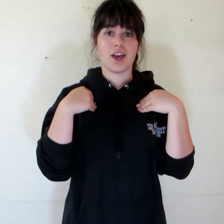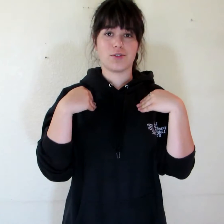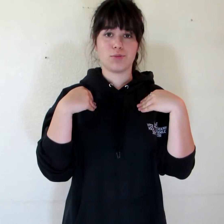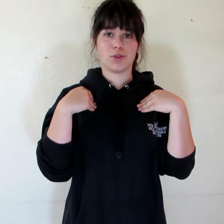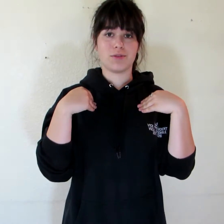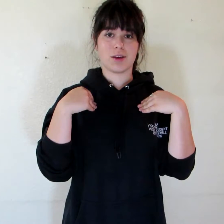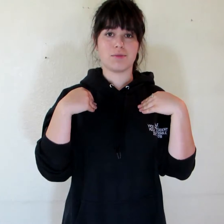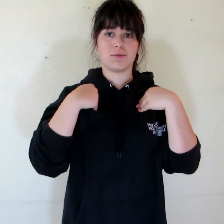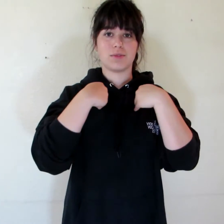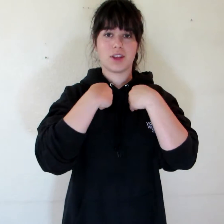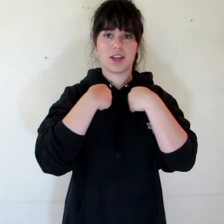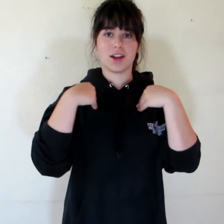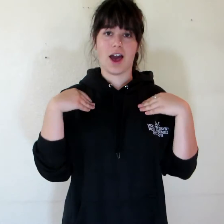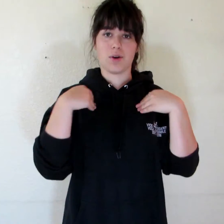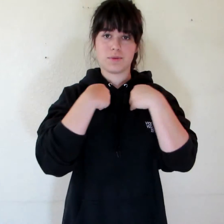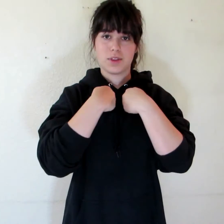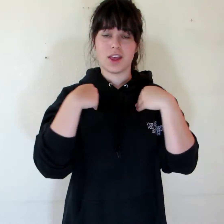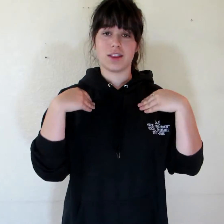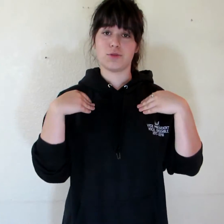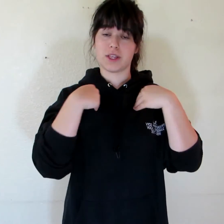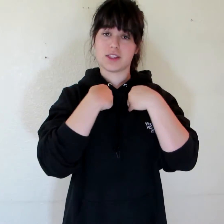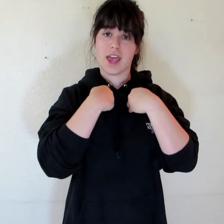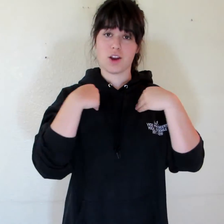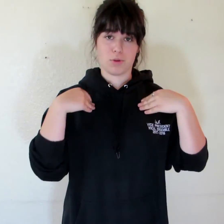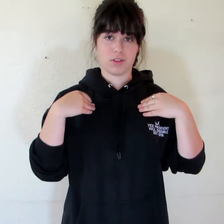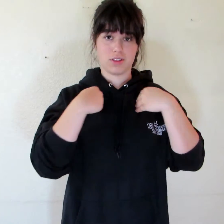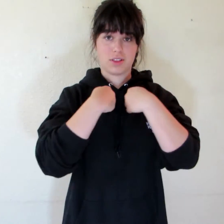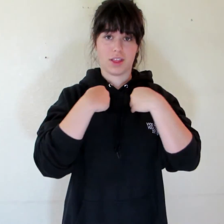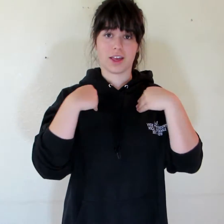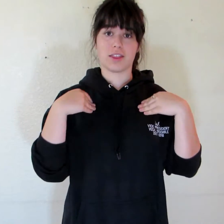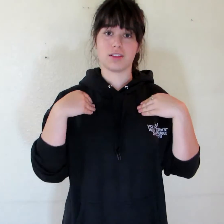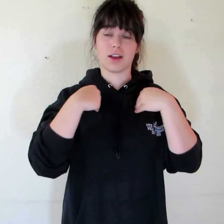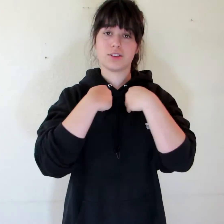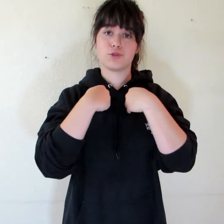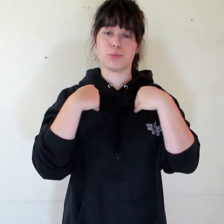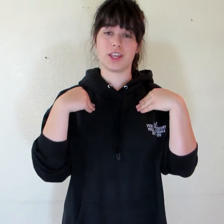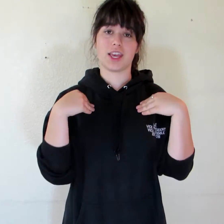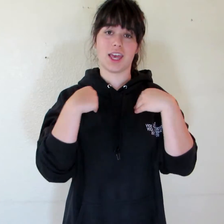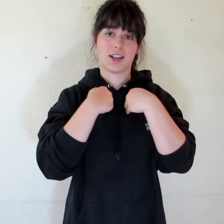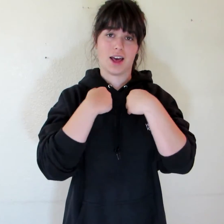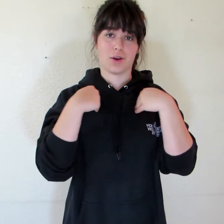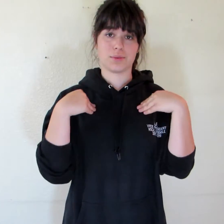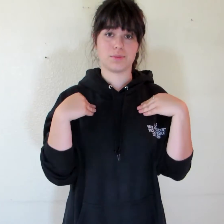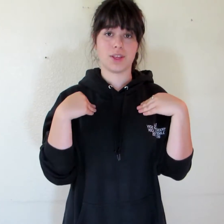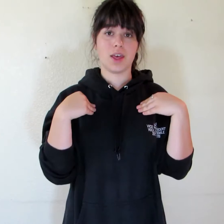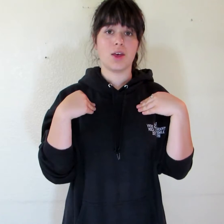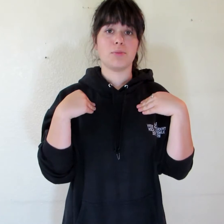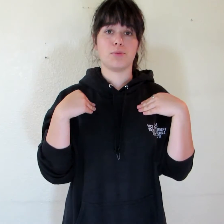you move them in and out, this means animal, like the lungs breathing in and out. But moving